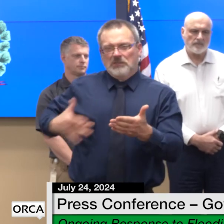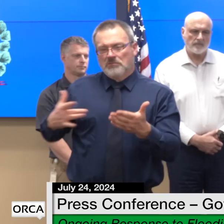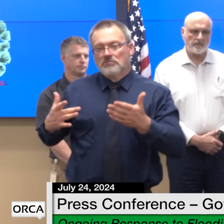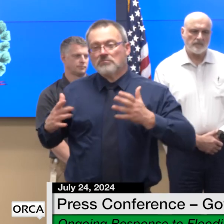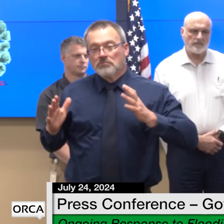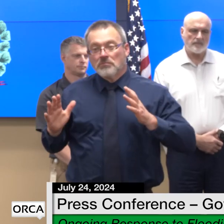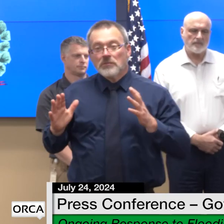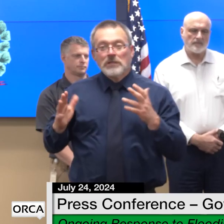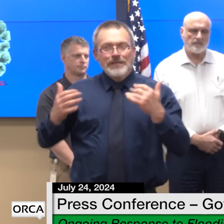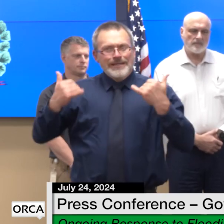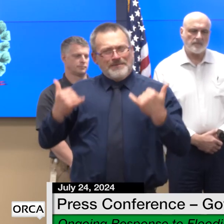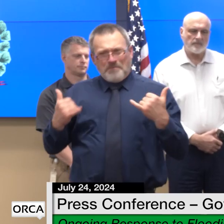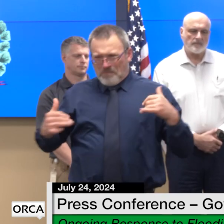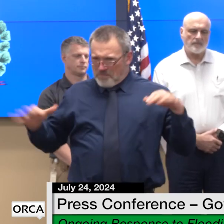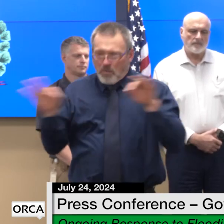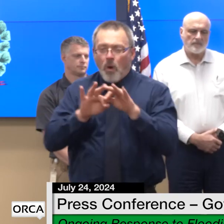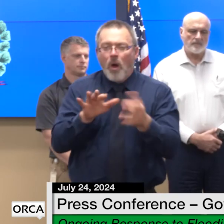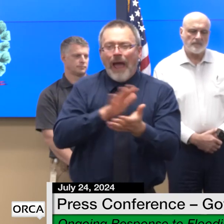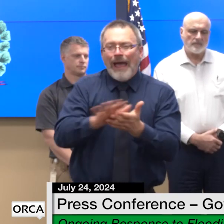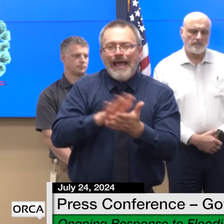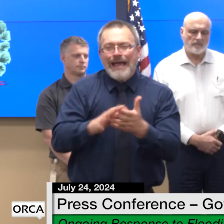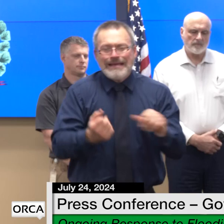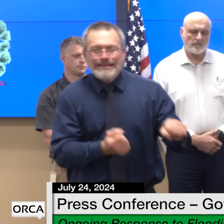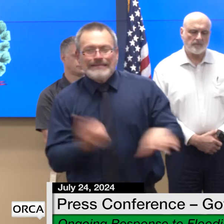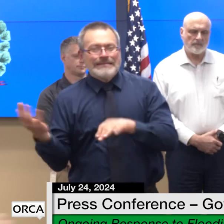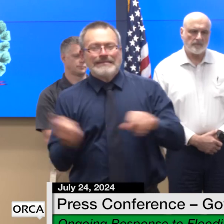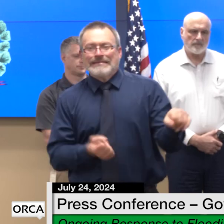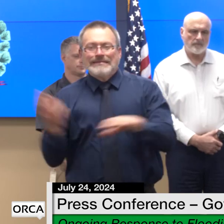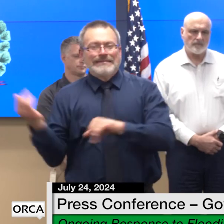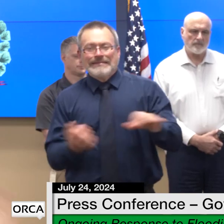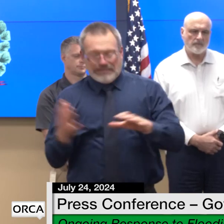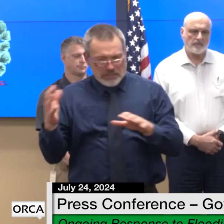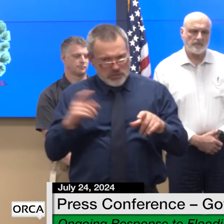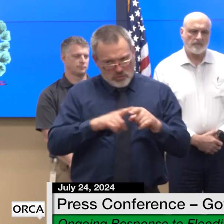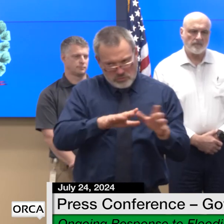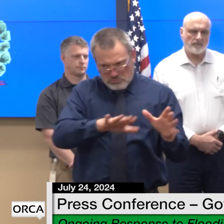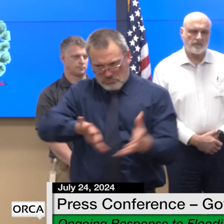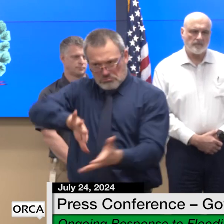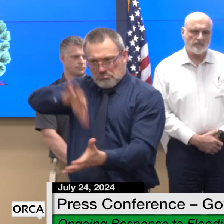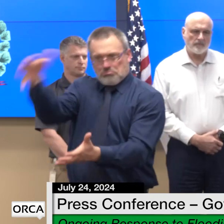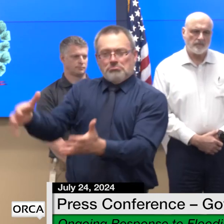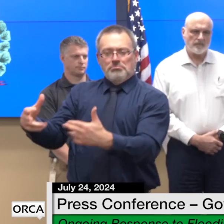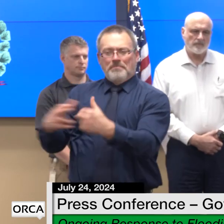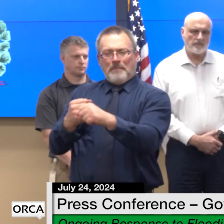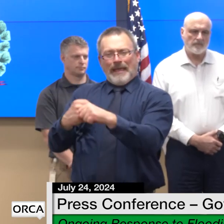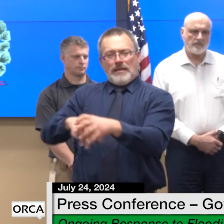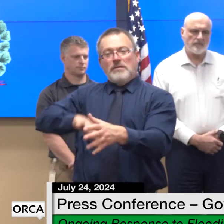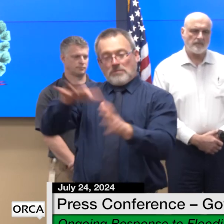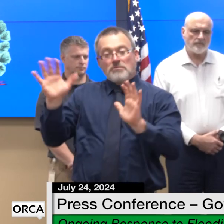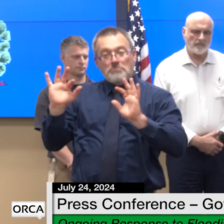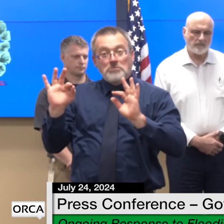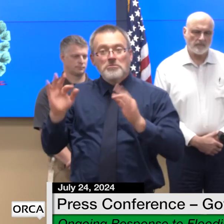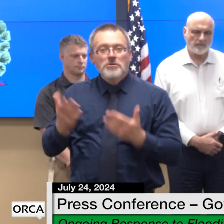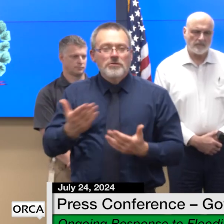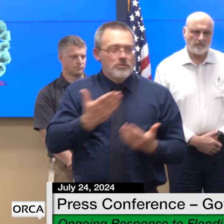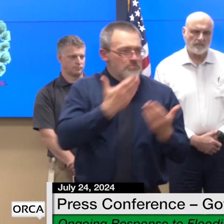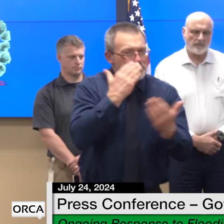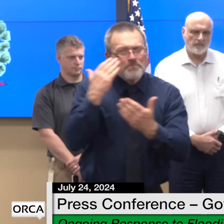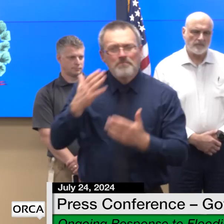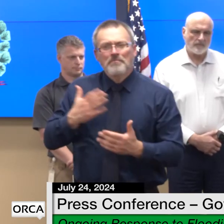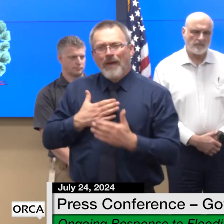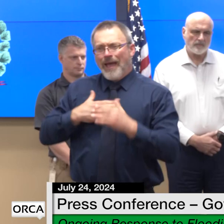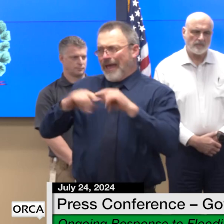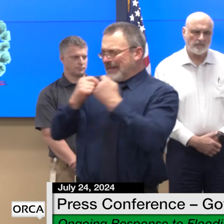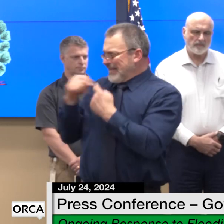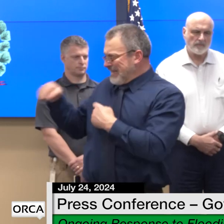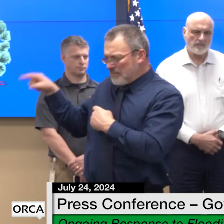dry out, and get that debris to the right of way. Thank you. My team and I will be available for questions